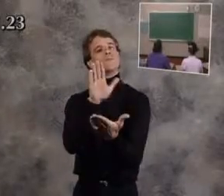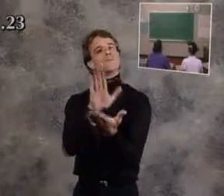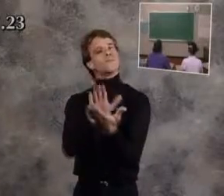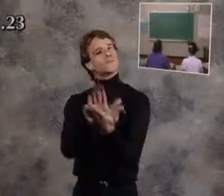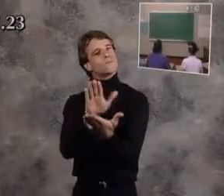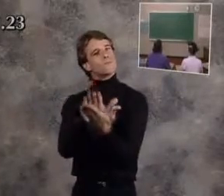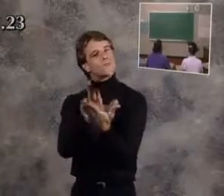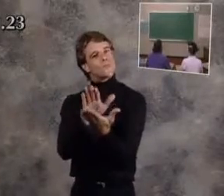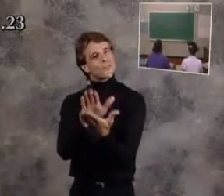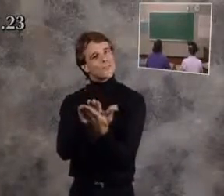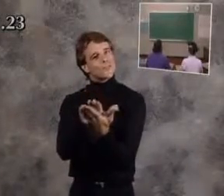School.